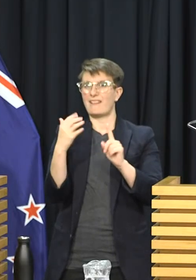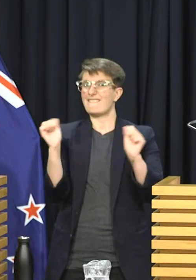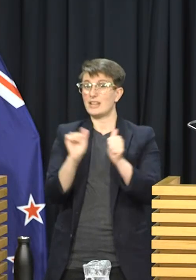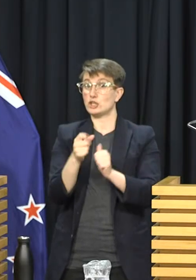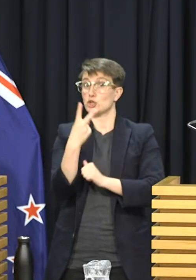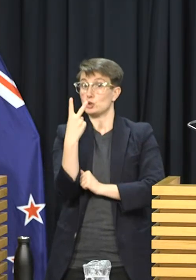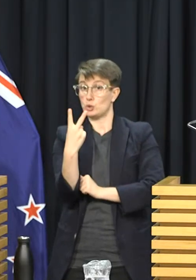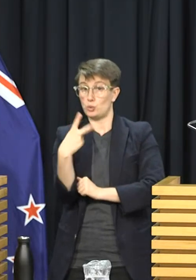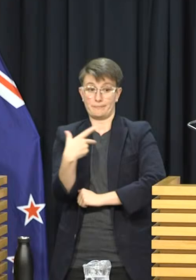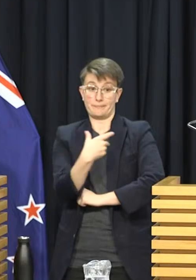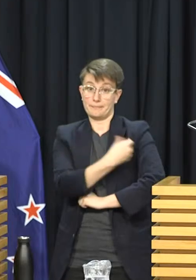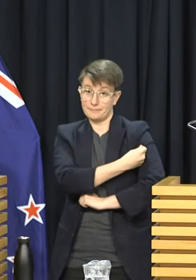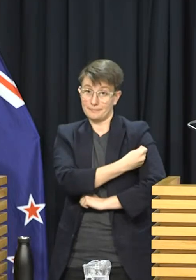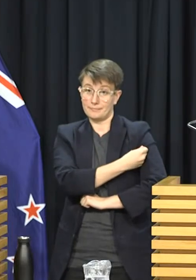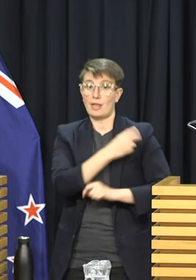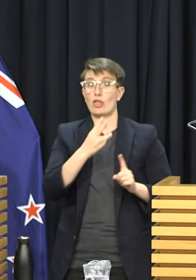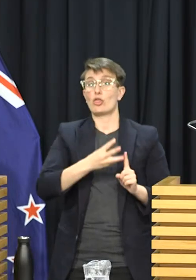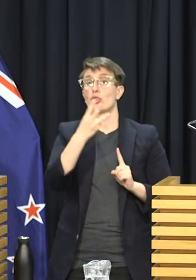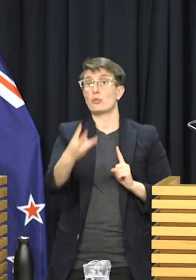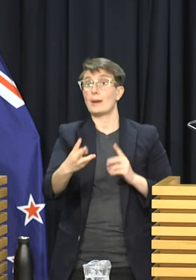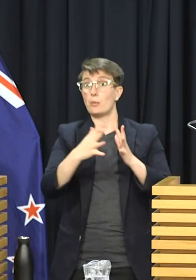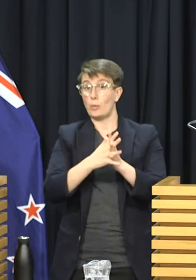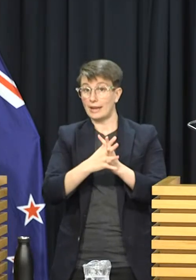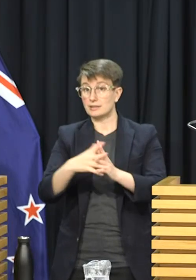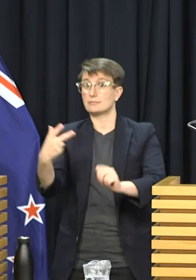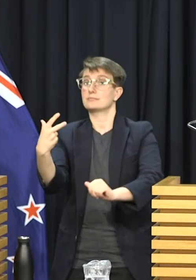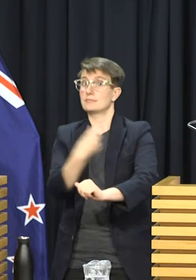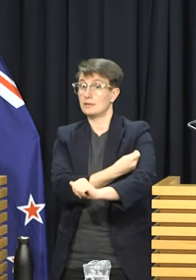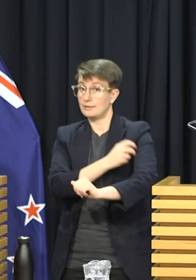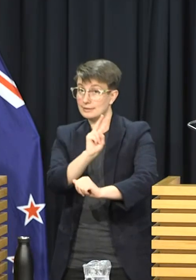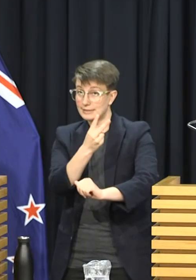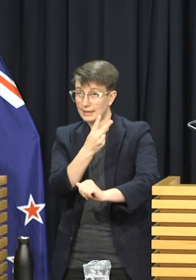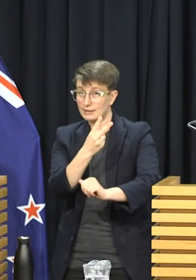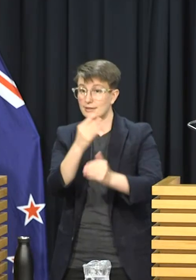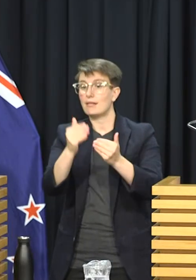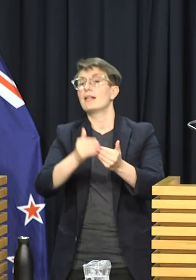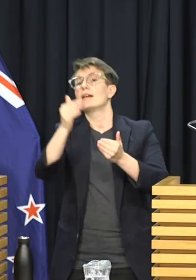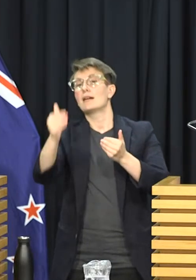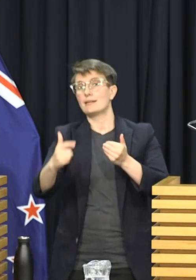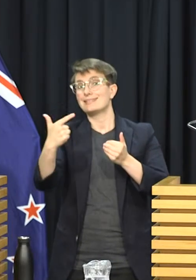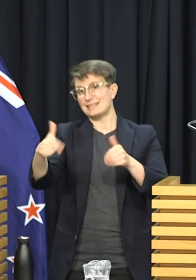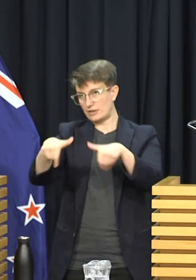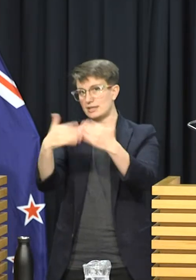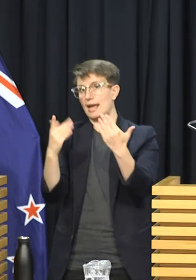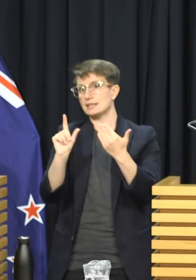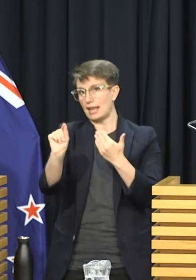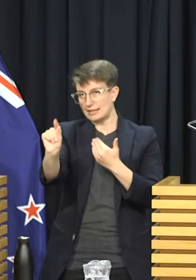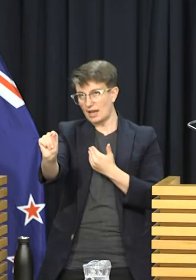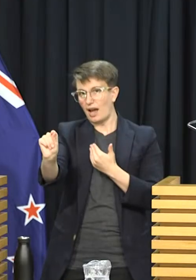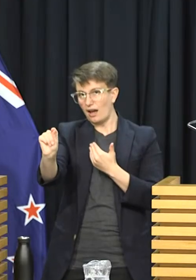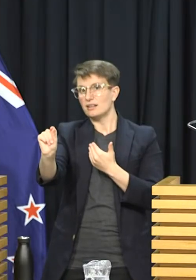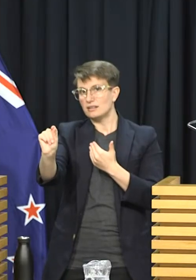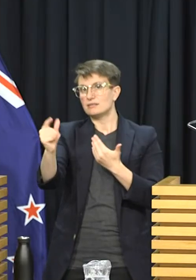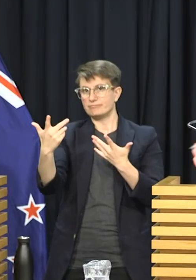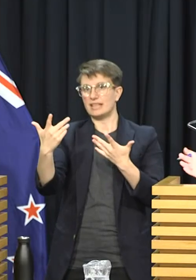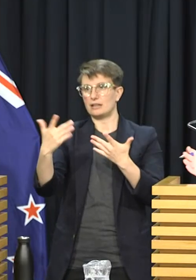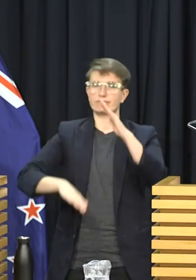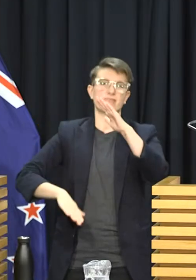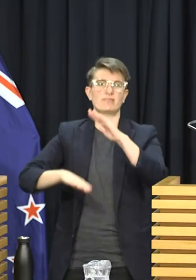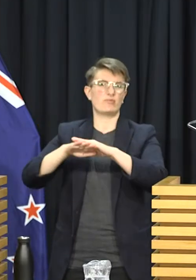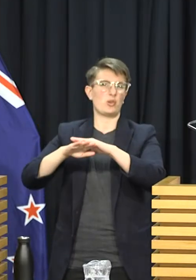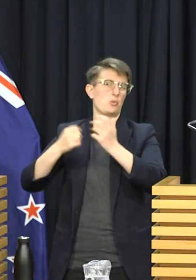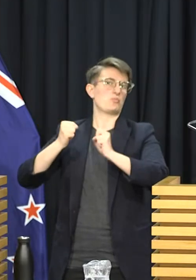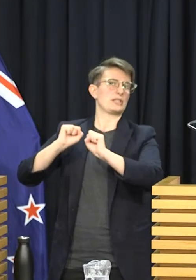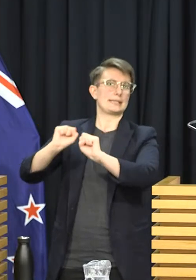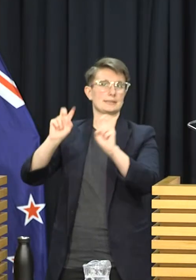7 days after their second dose. And that's when we would expect 95% of people to be protected, in other words, to be